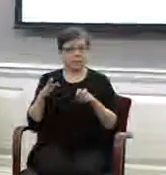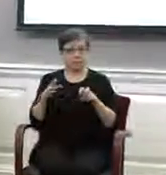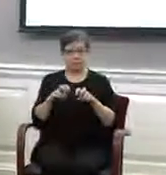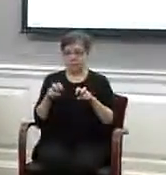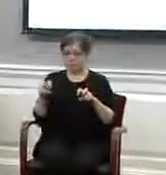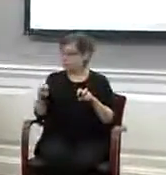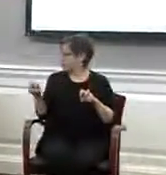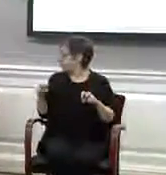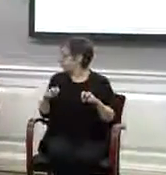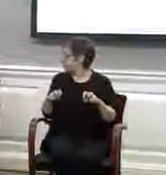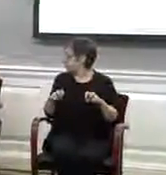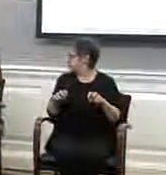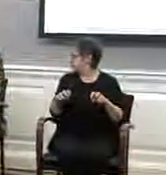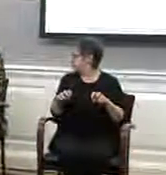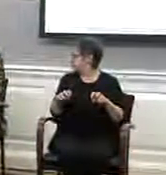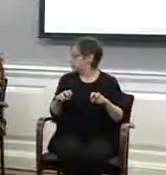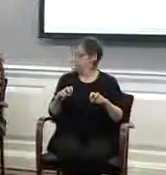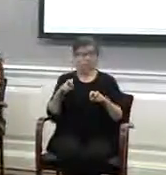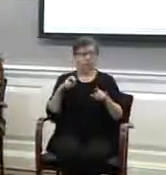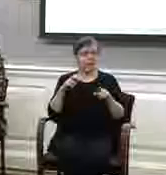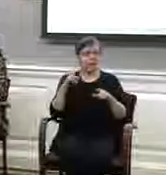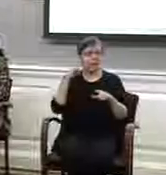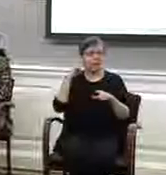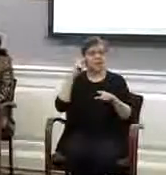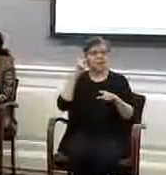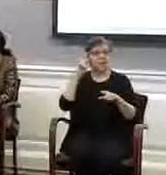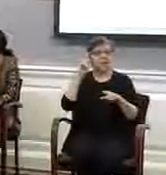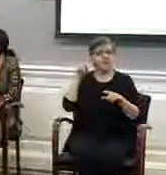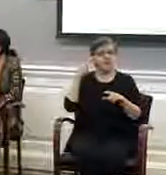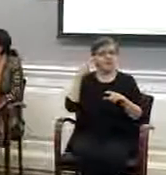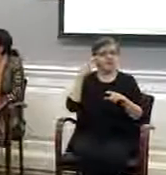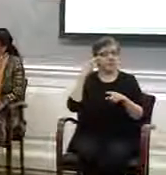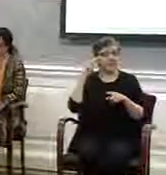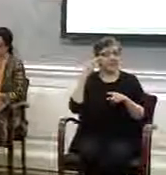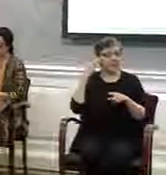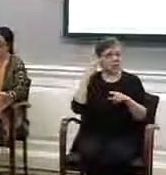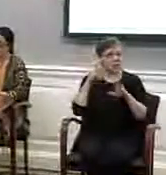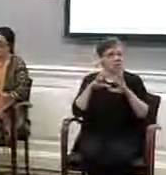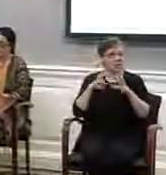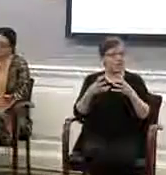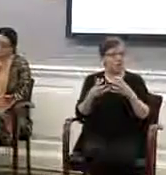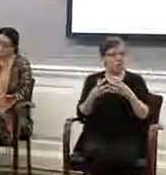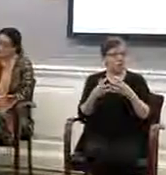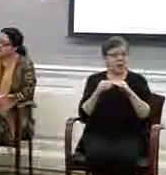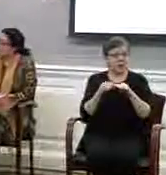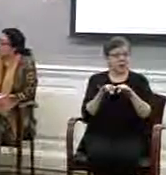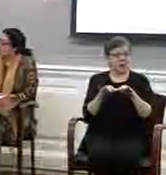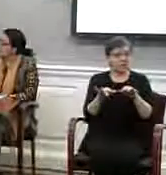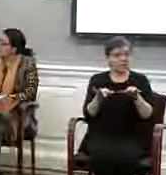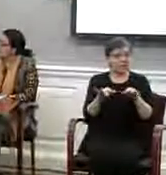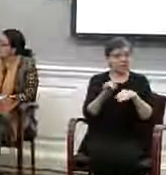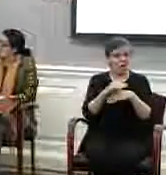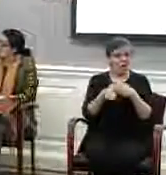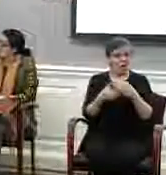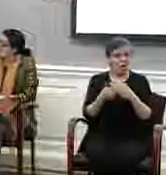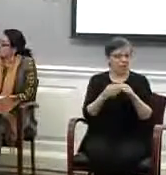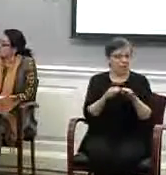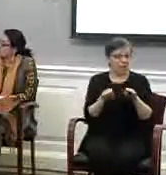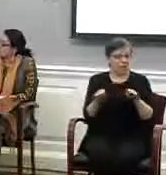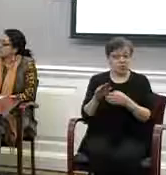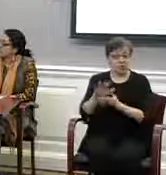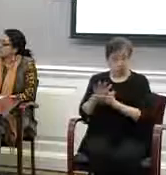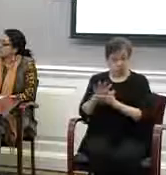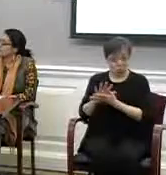infiltrates on all levels. I mean, the school sees itself as engaged in a